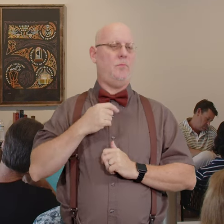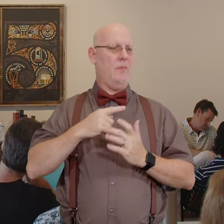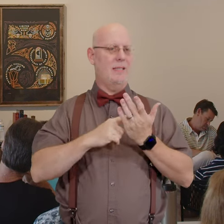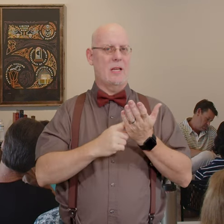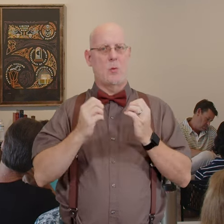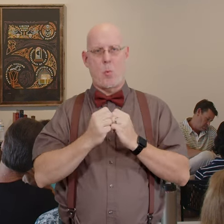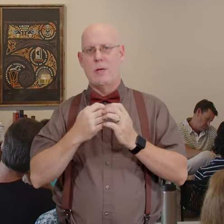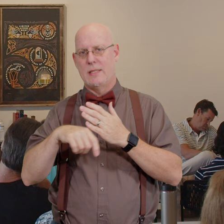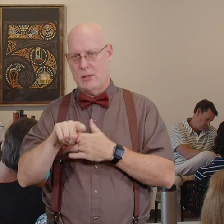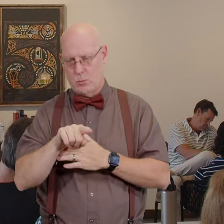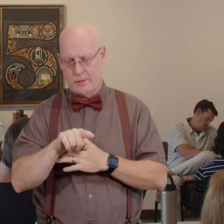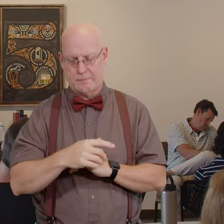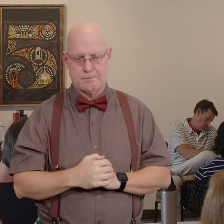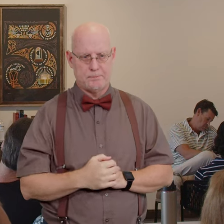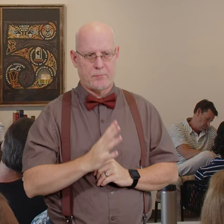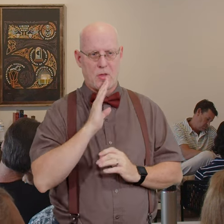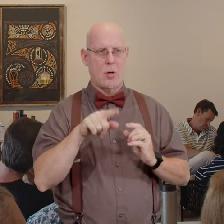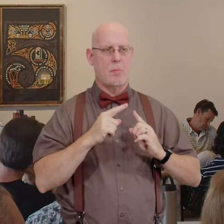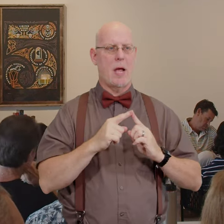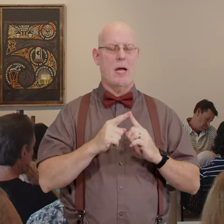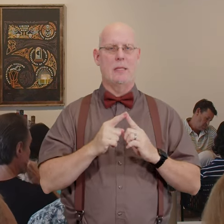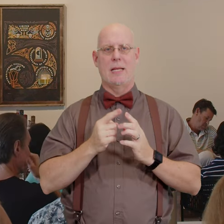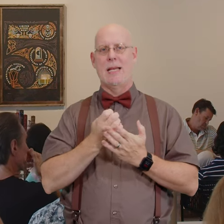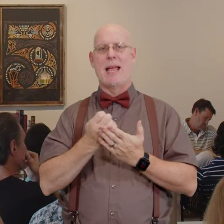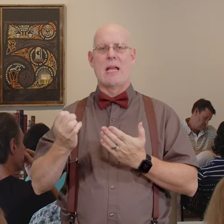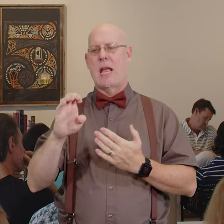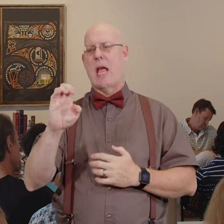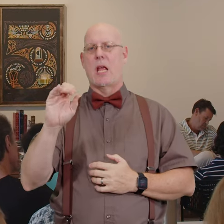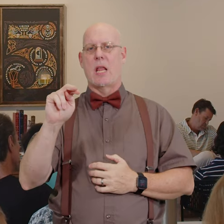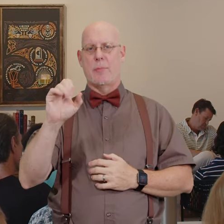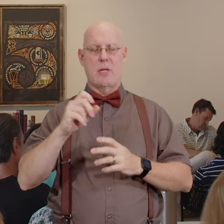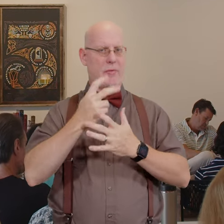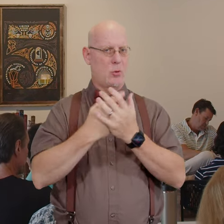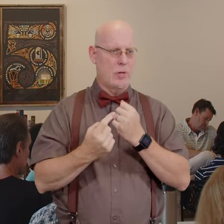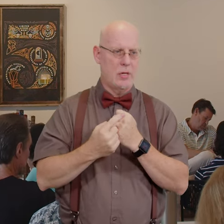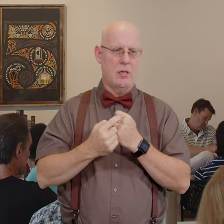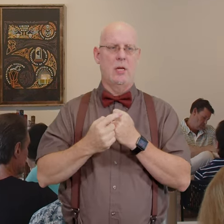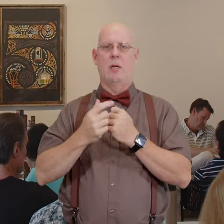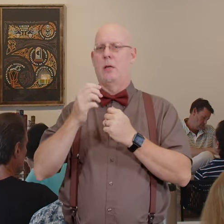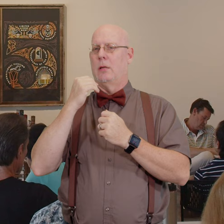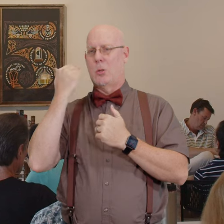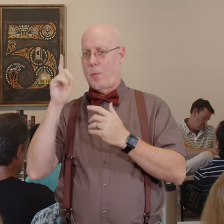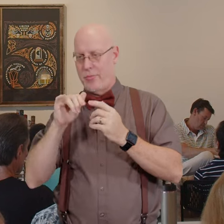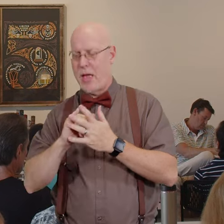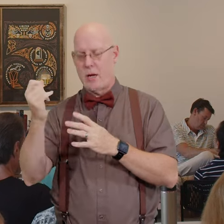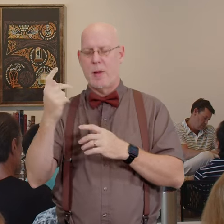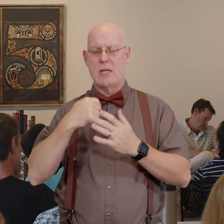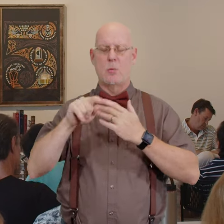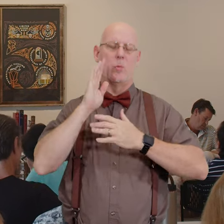Now, we're going to get into this more next week. When we talk about the economics of the Trinity, if you're unfamiliar with that, just come back next week. We'll talk more